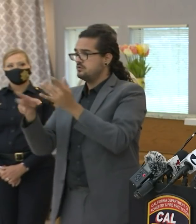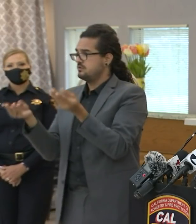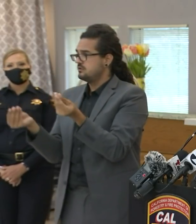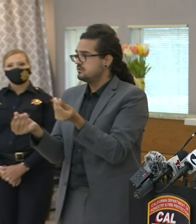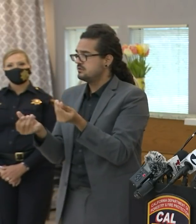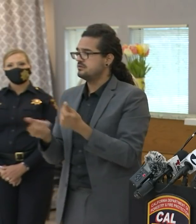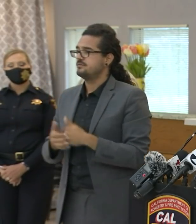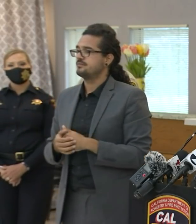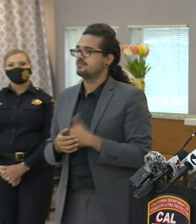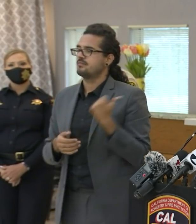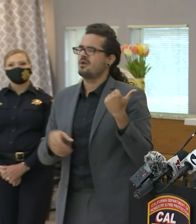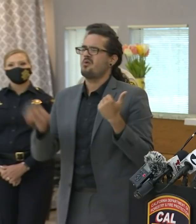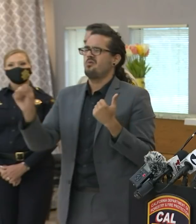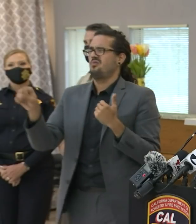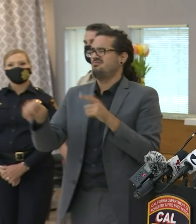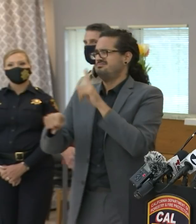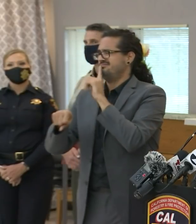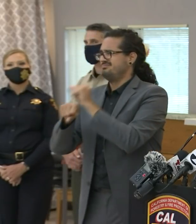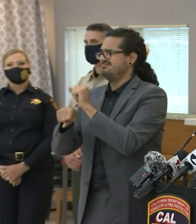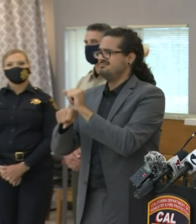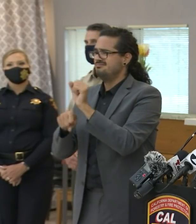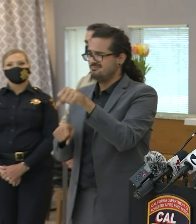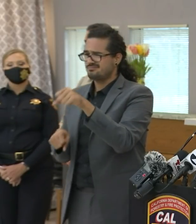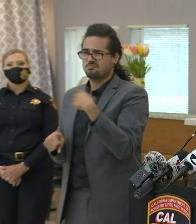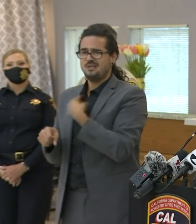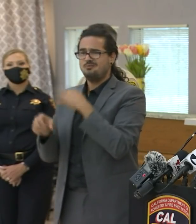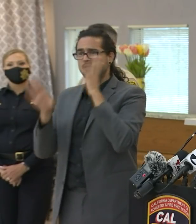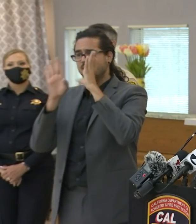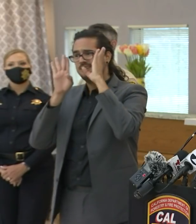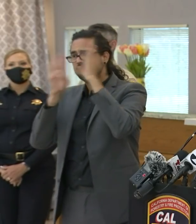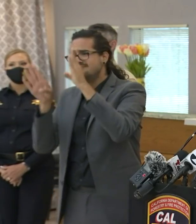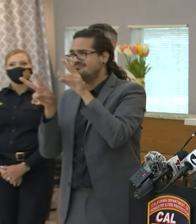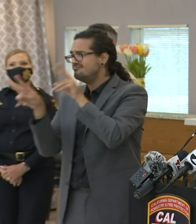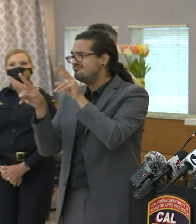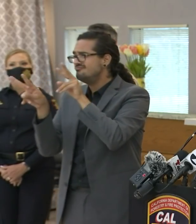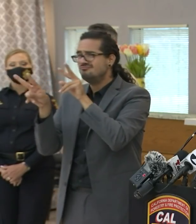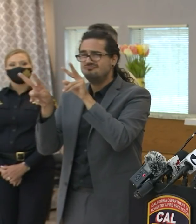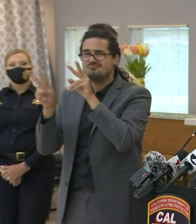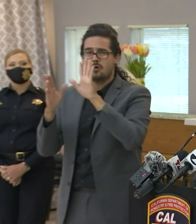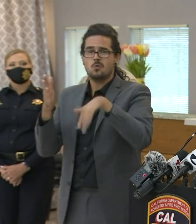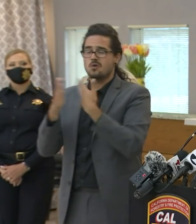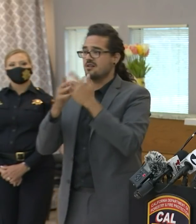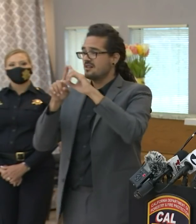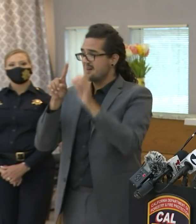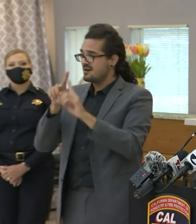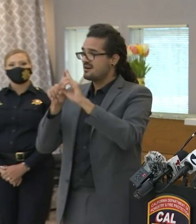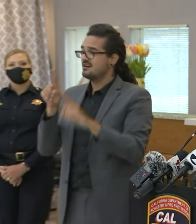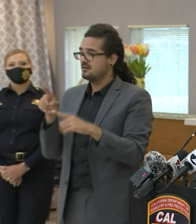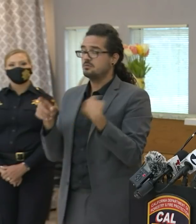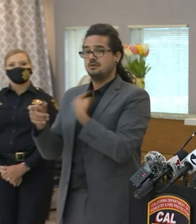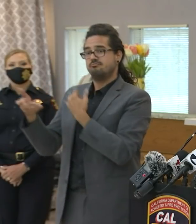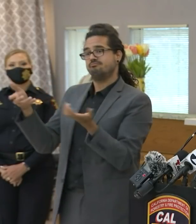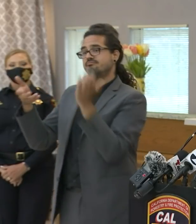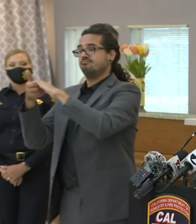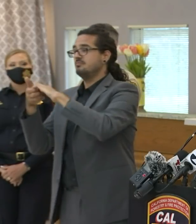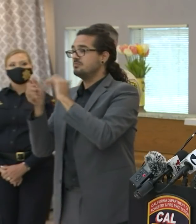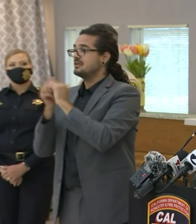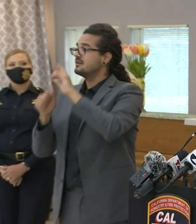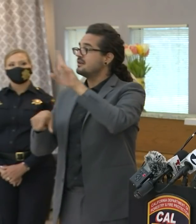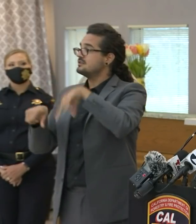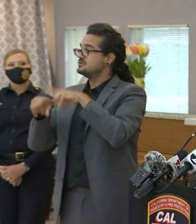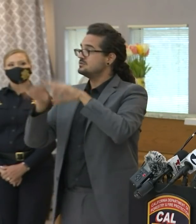vigilant. Again, we worked with our partners through the National Weather Service, and they are very vigilant. We